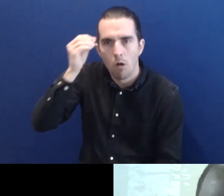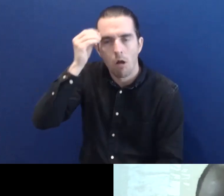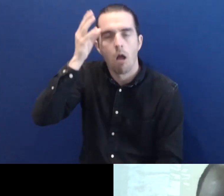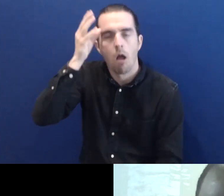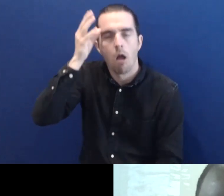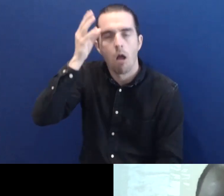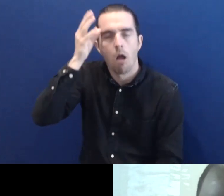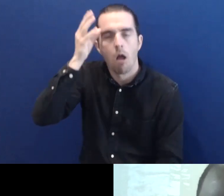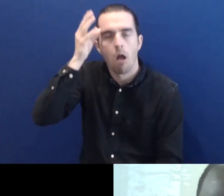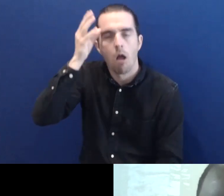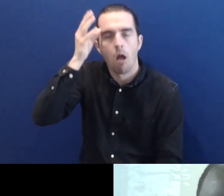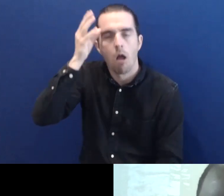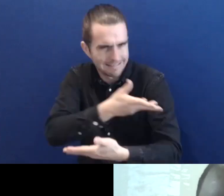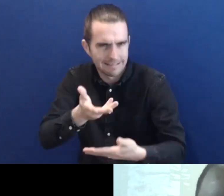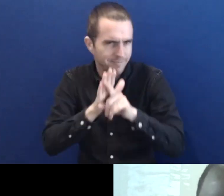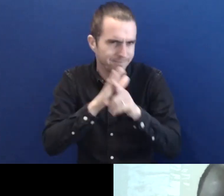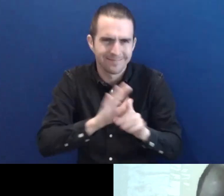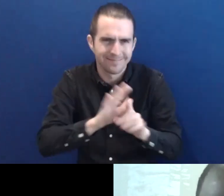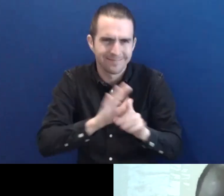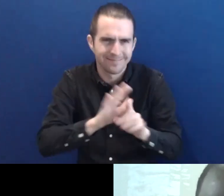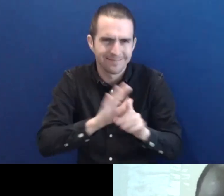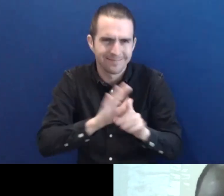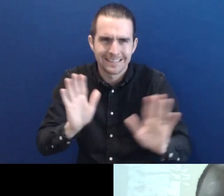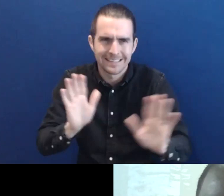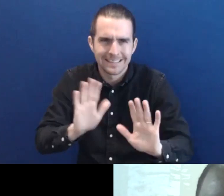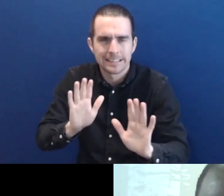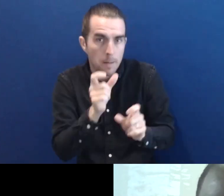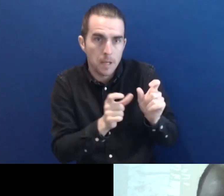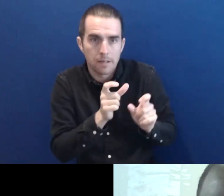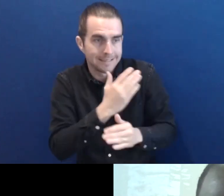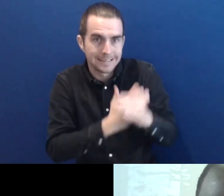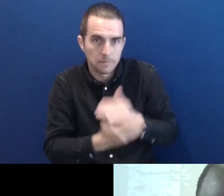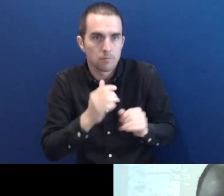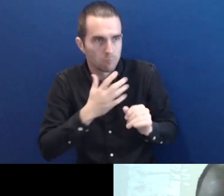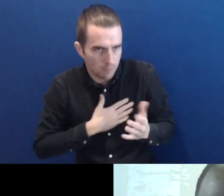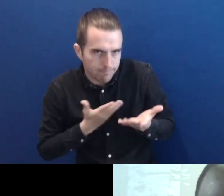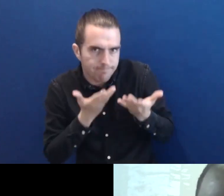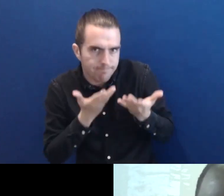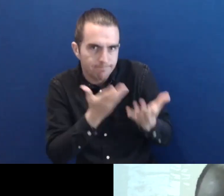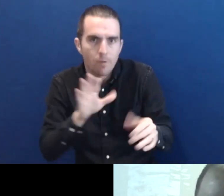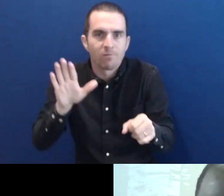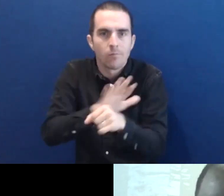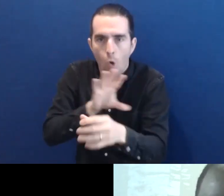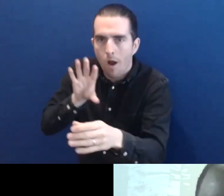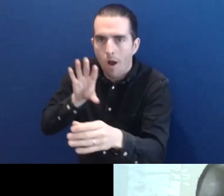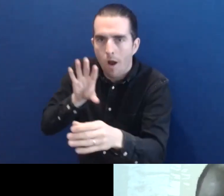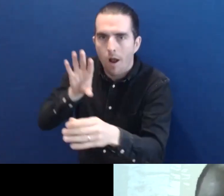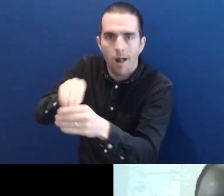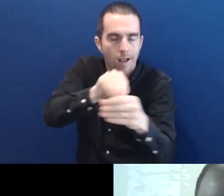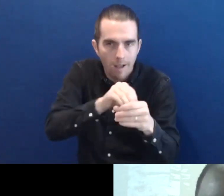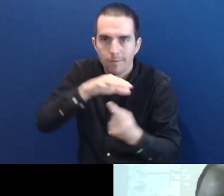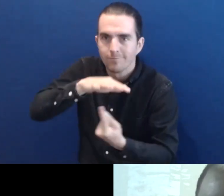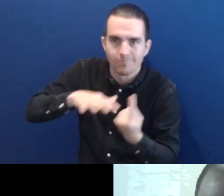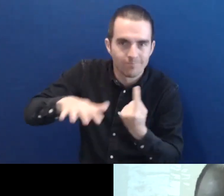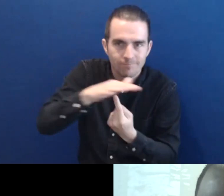full participation in the civic space and also in the public arena as any person in the